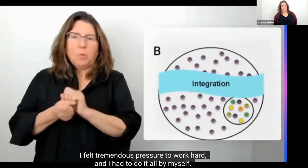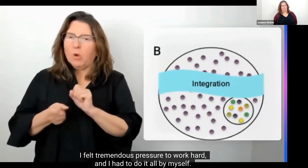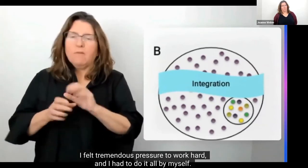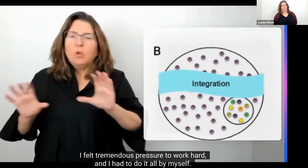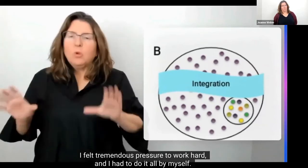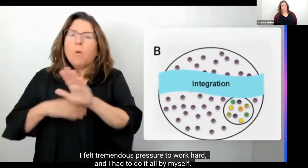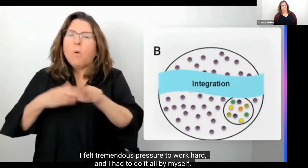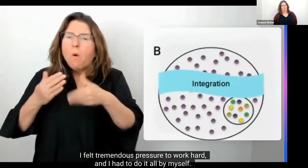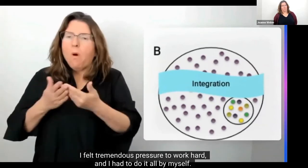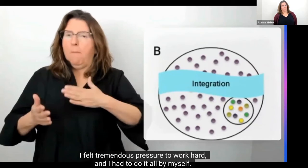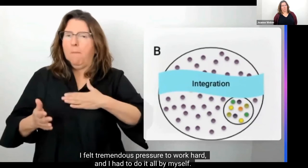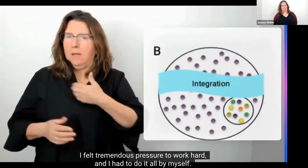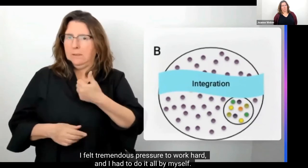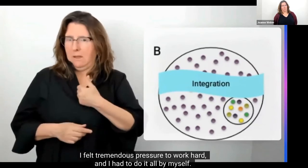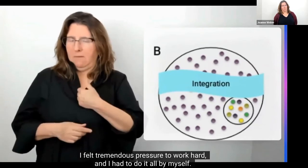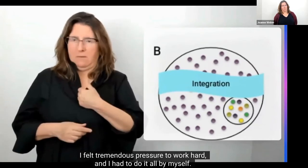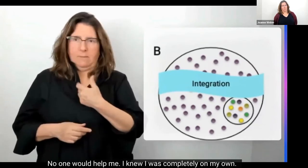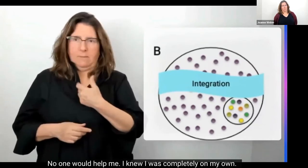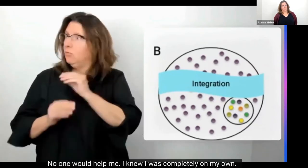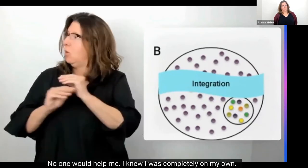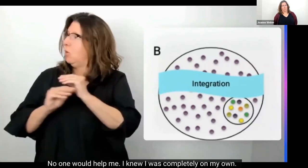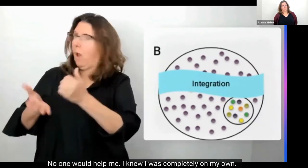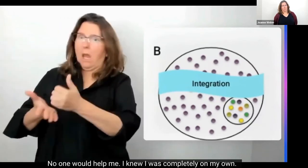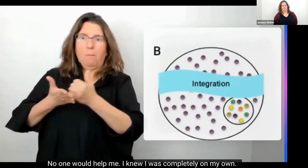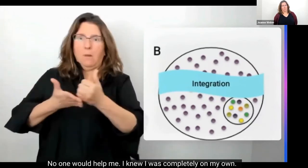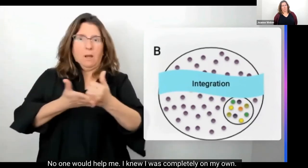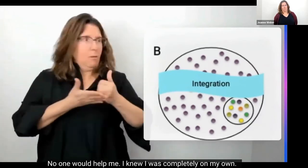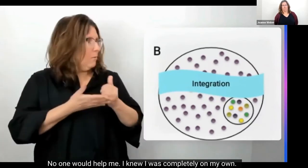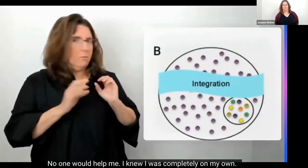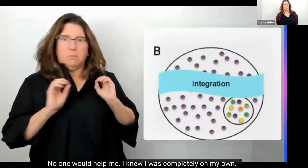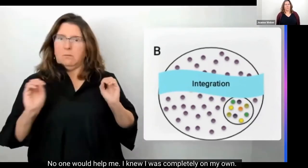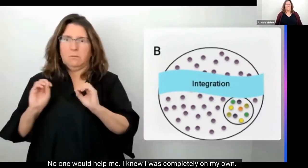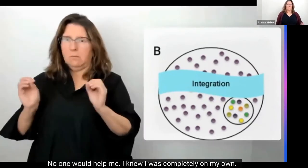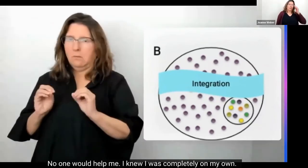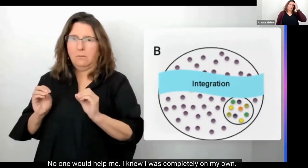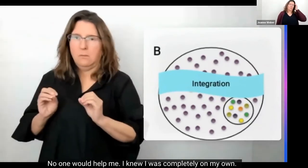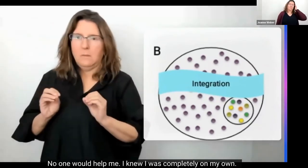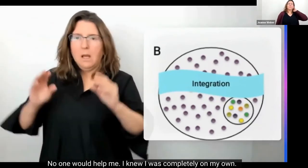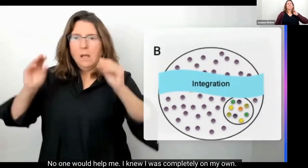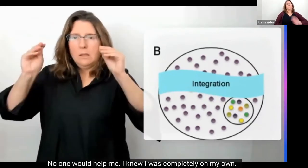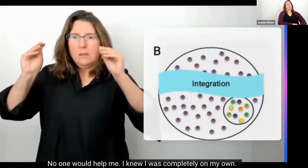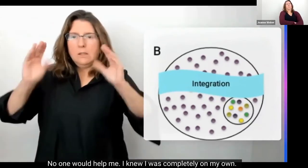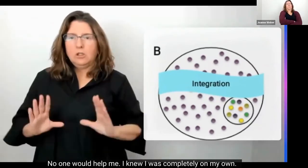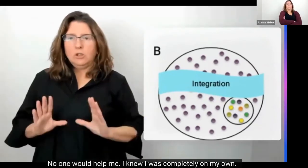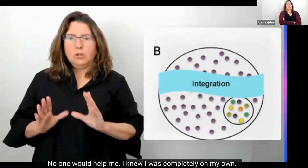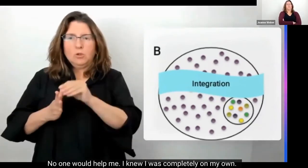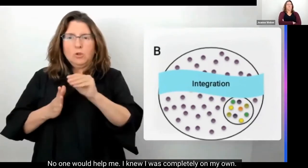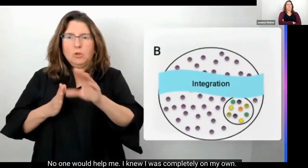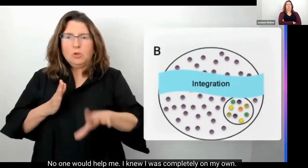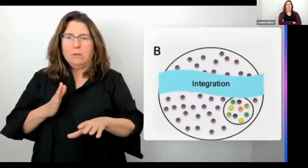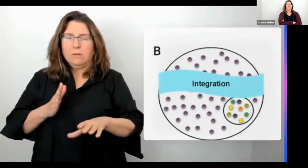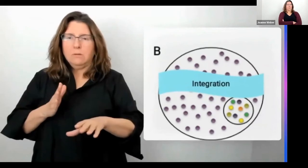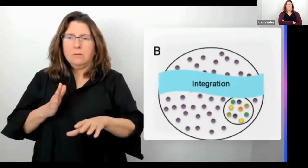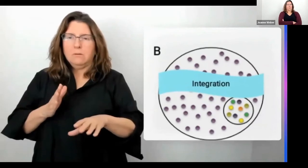and I had to do it all by myself. No one would help me. I knew I was completely on